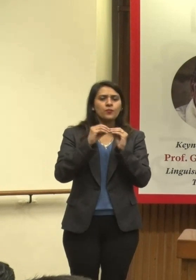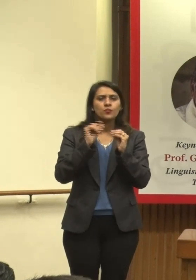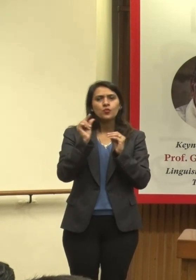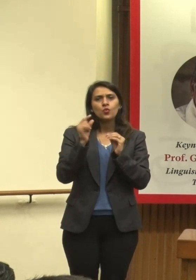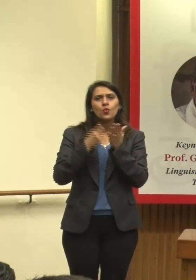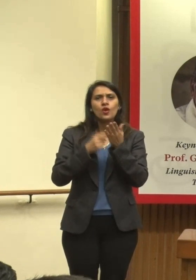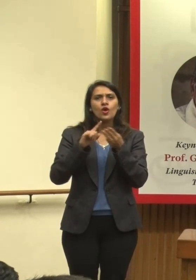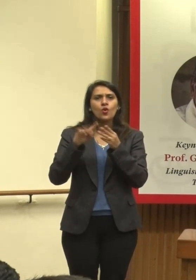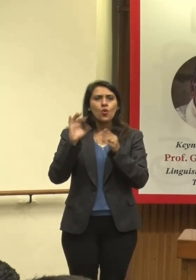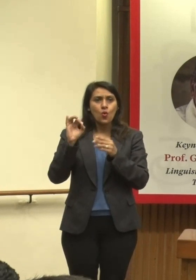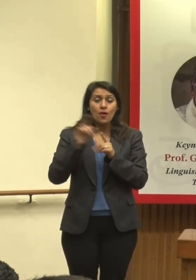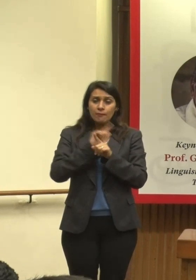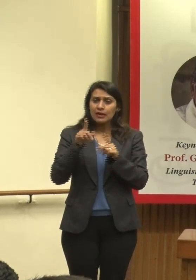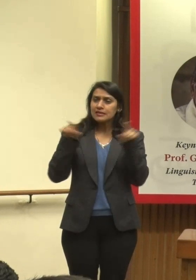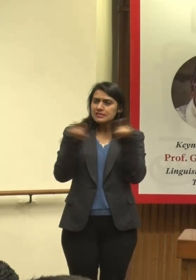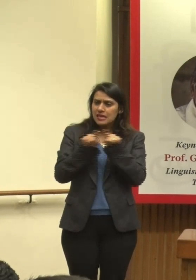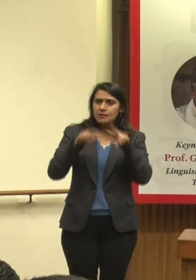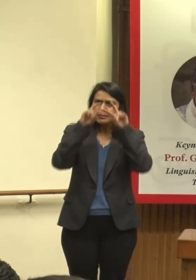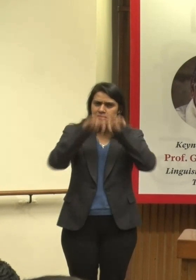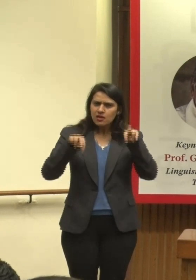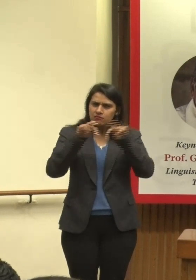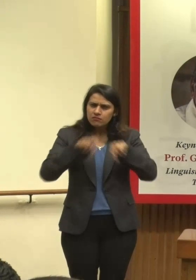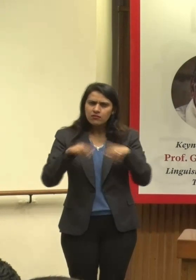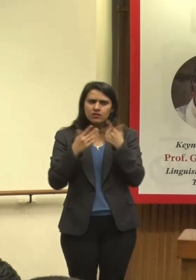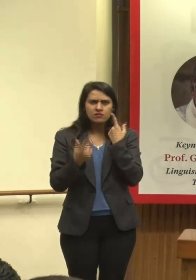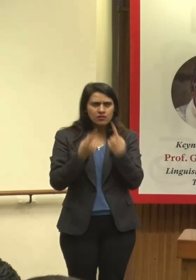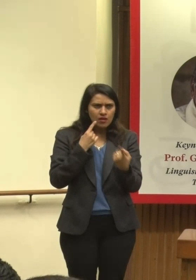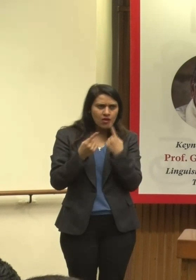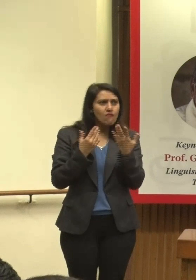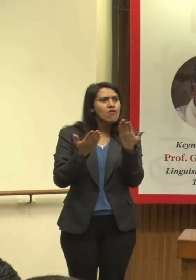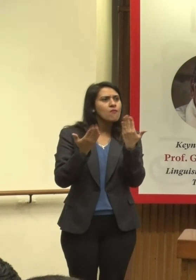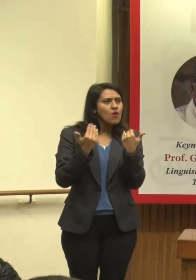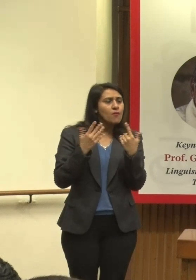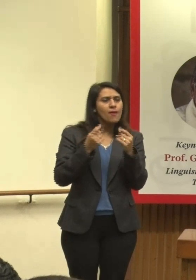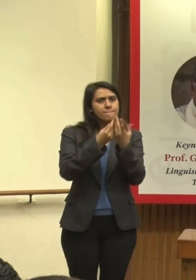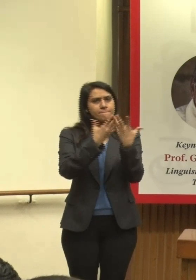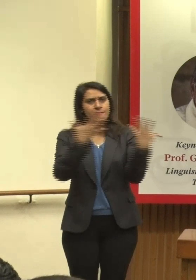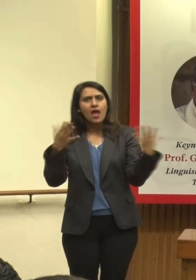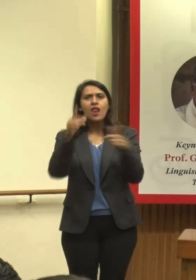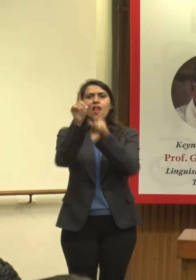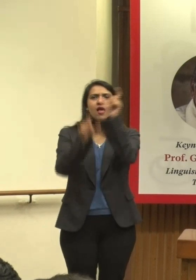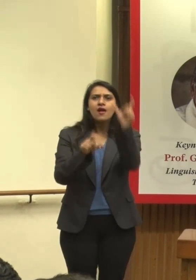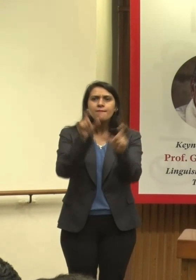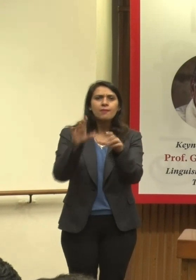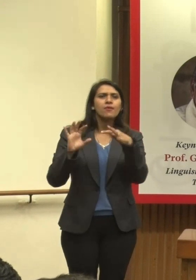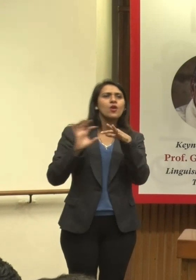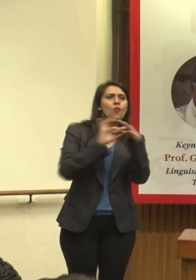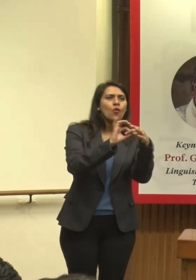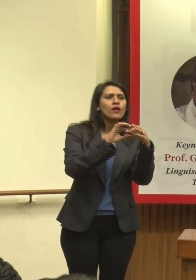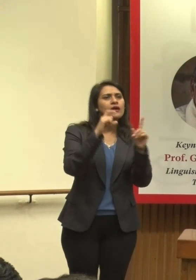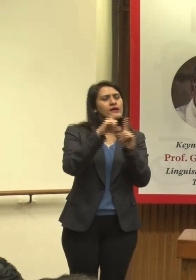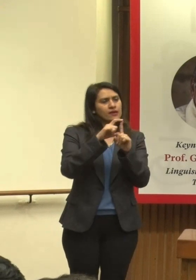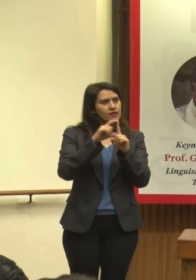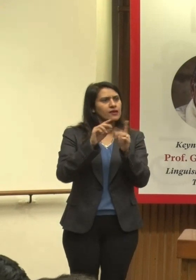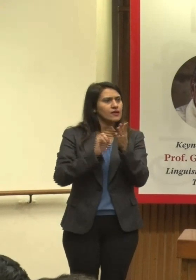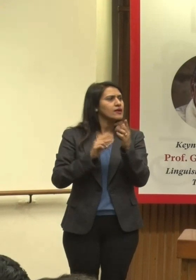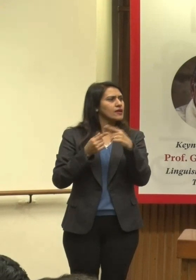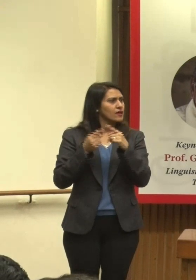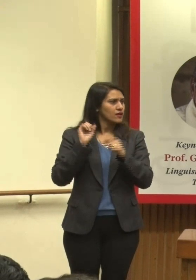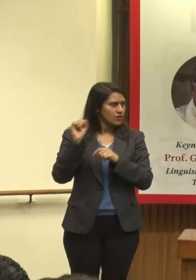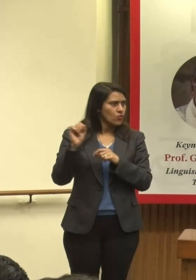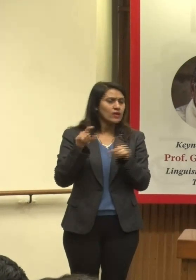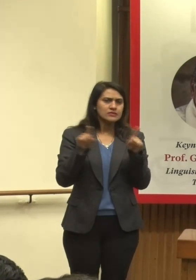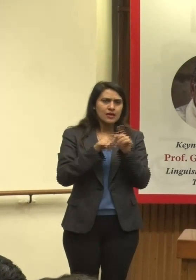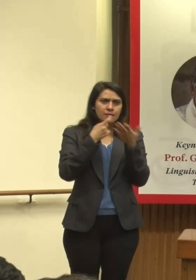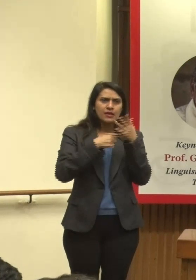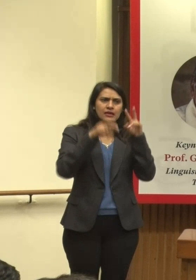survey can be done, I would think that a large number would be people belonging to belonging to DNT. So I think there's quite a few research